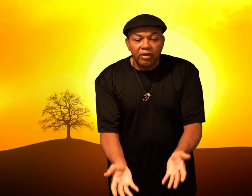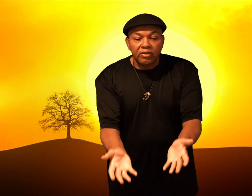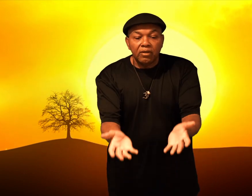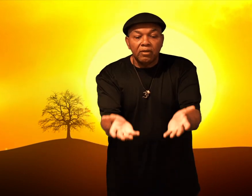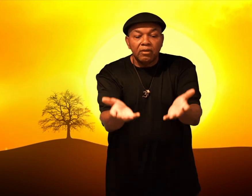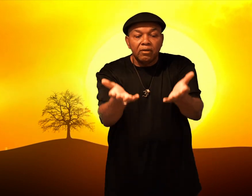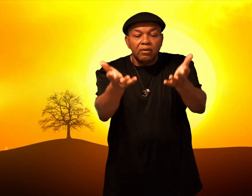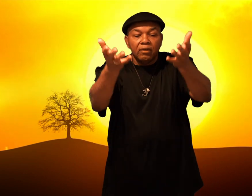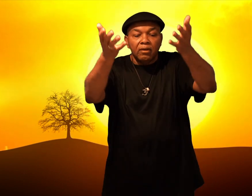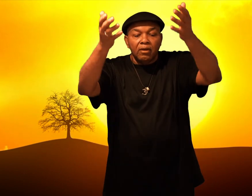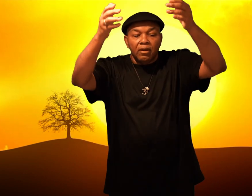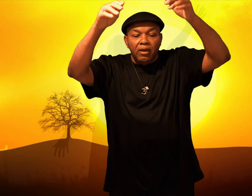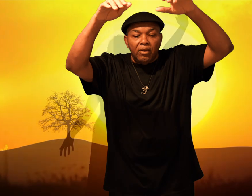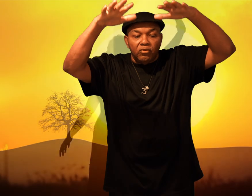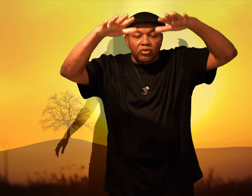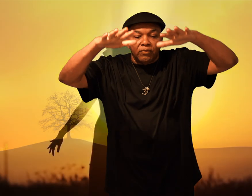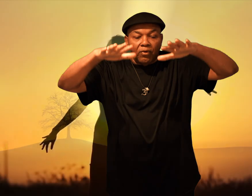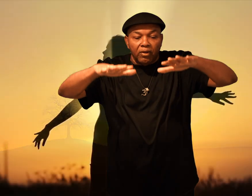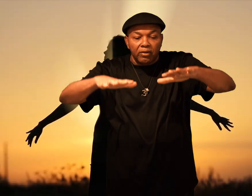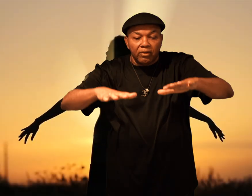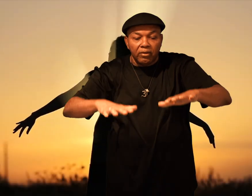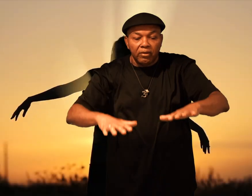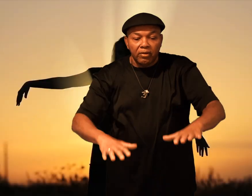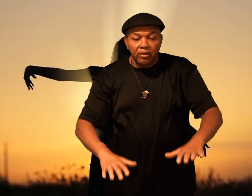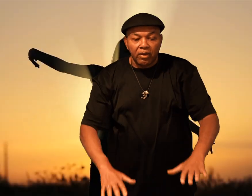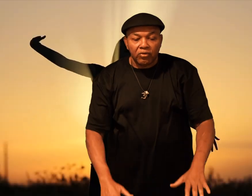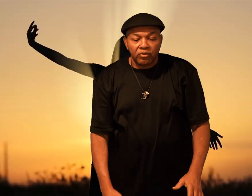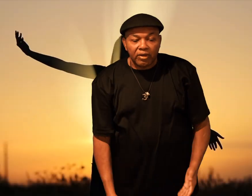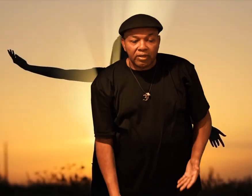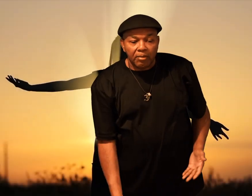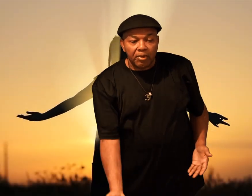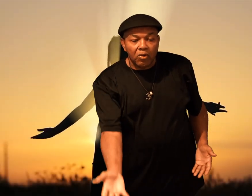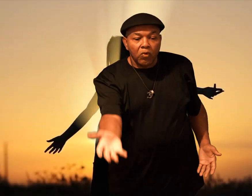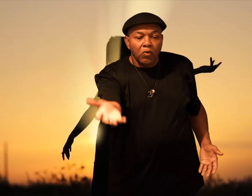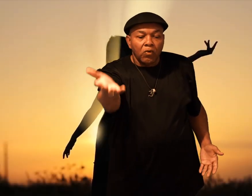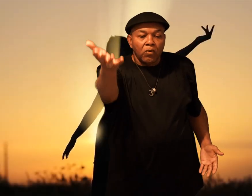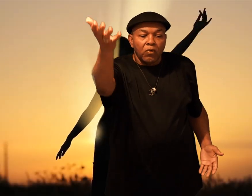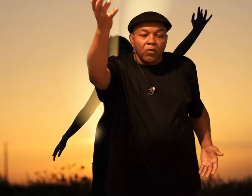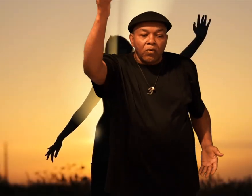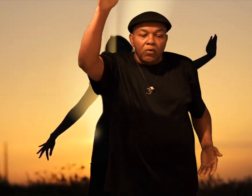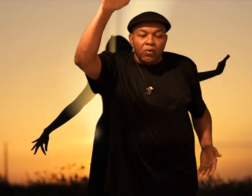rising, energy falling, energy rising up.